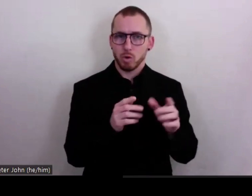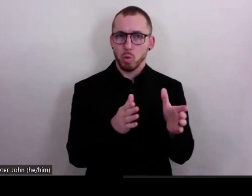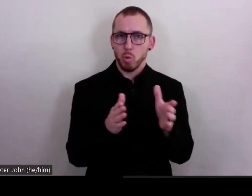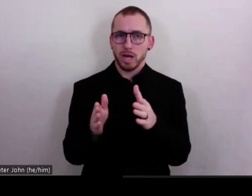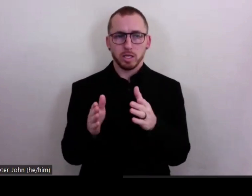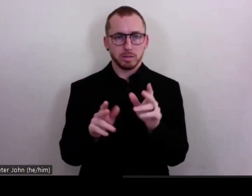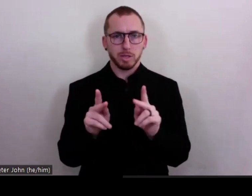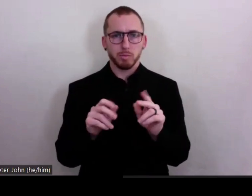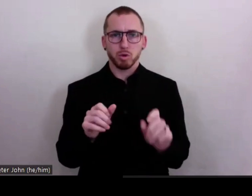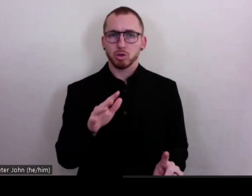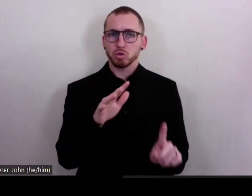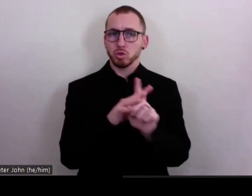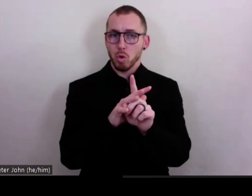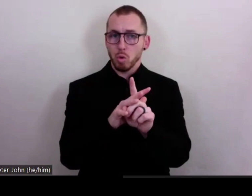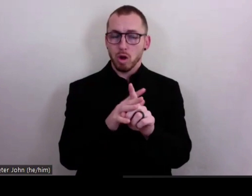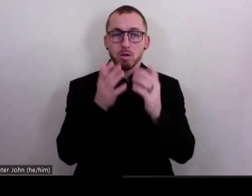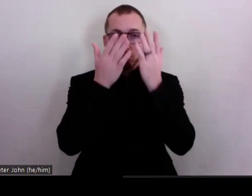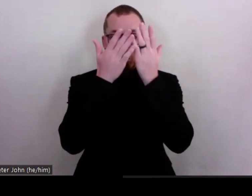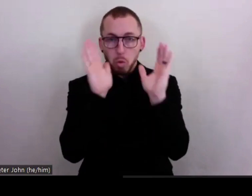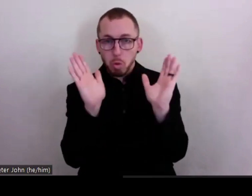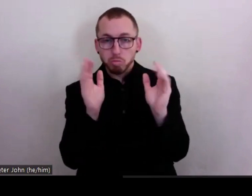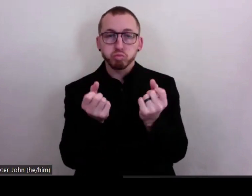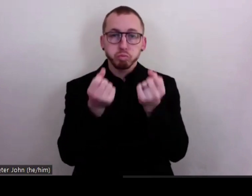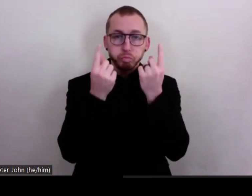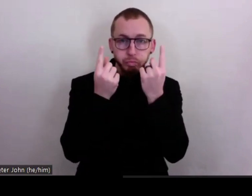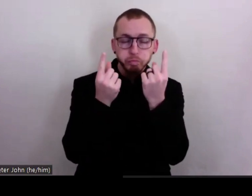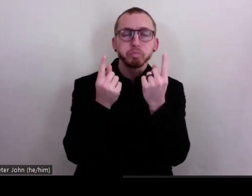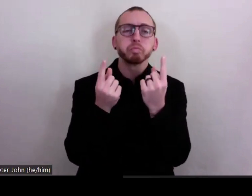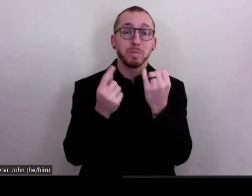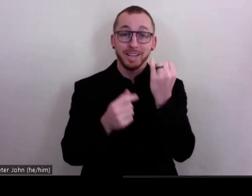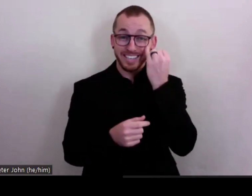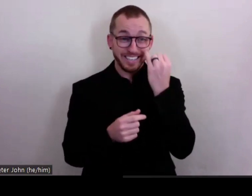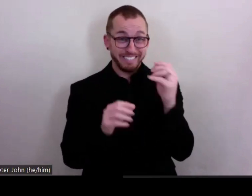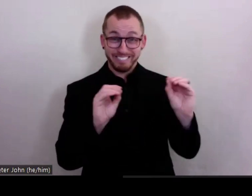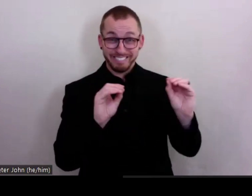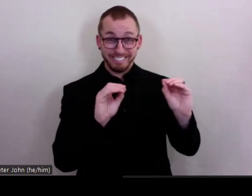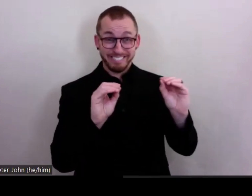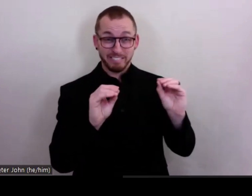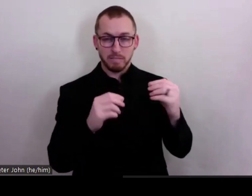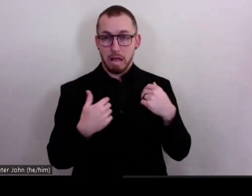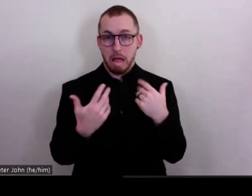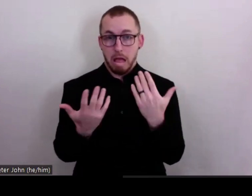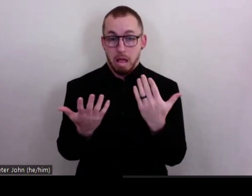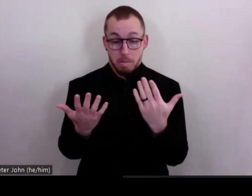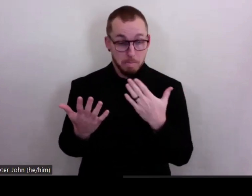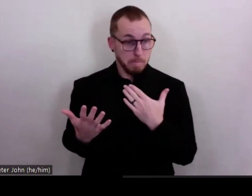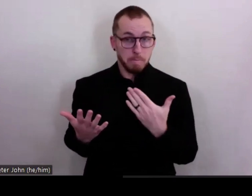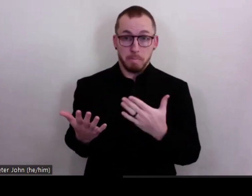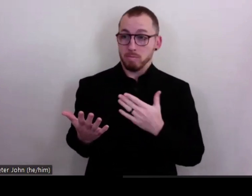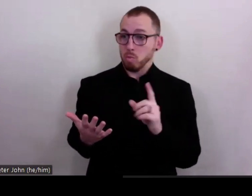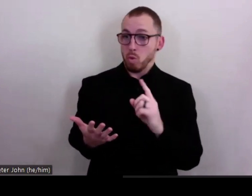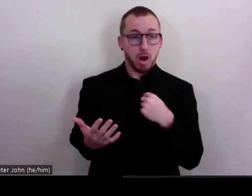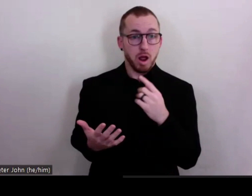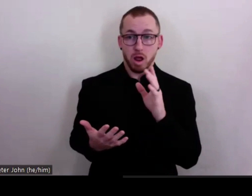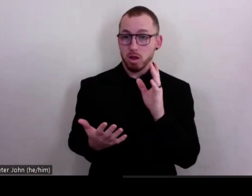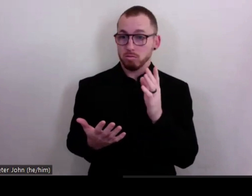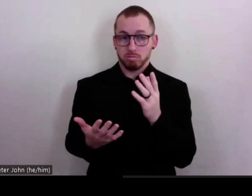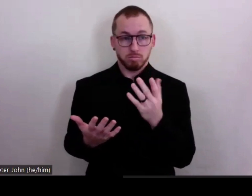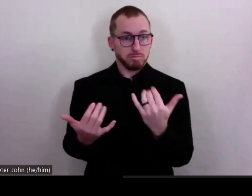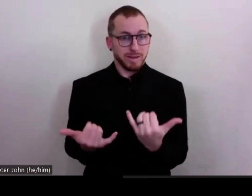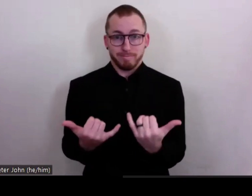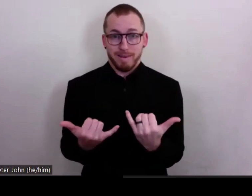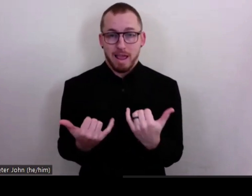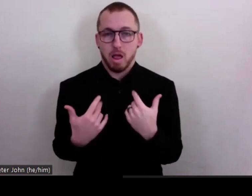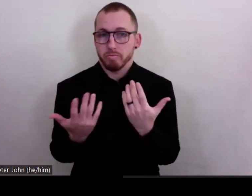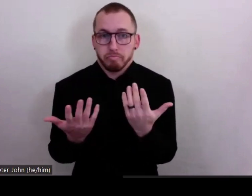up and be open and understanding to that. And that's why it's so important for us to be educated about these things, so